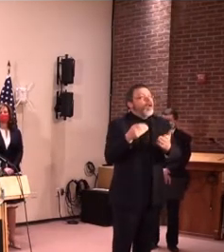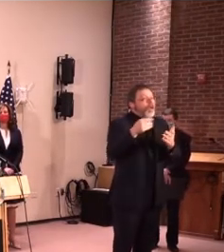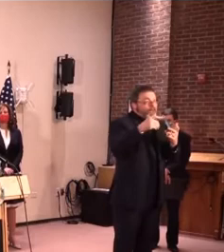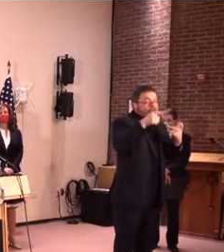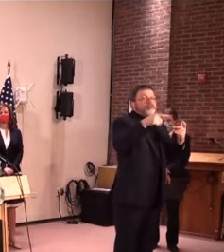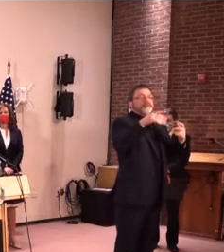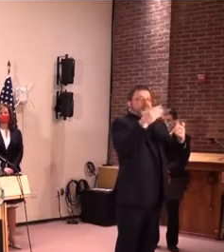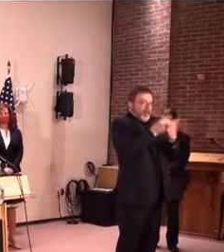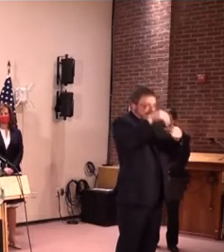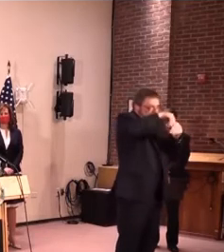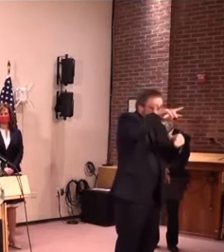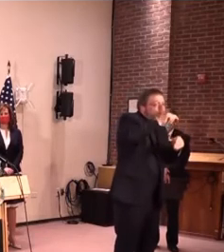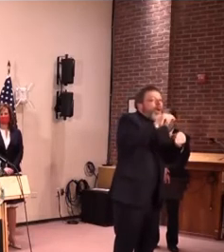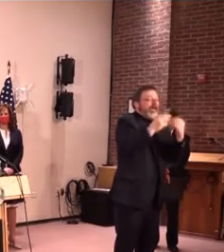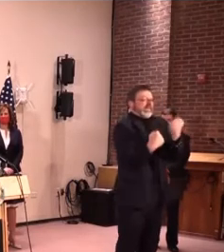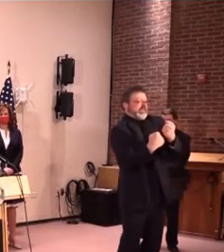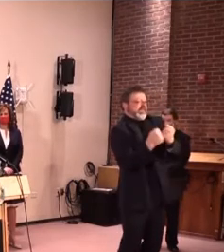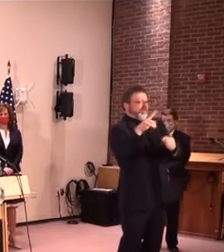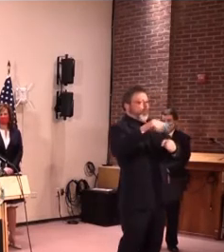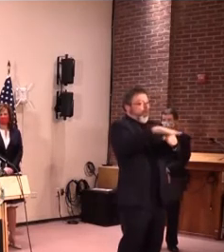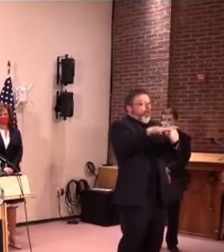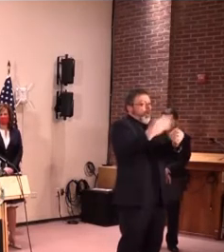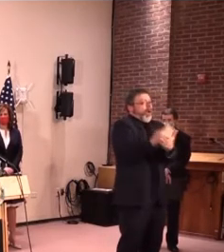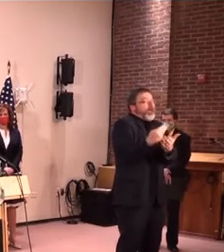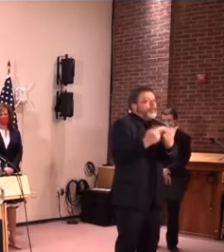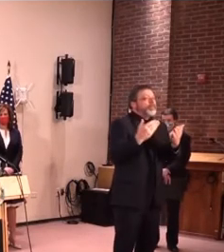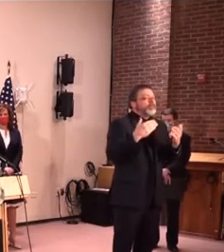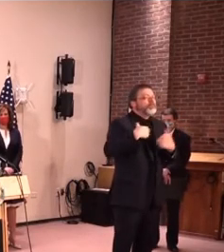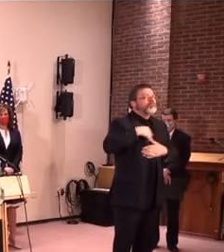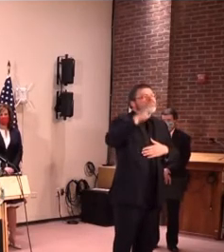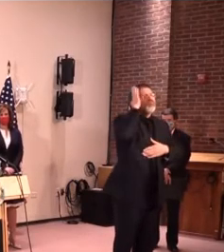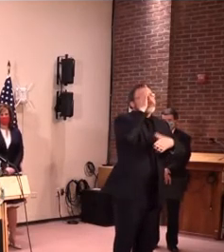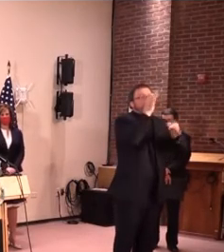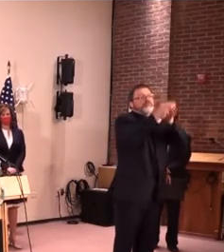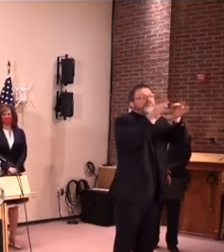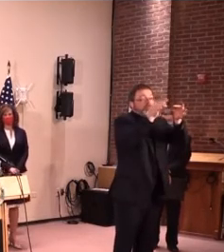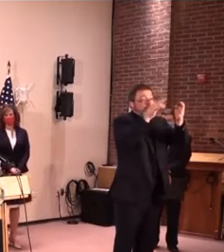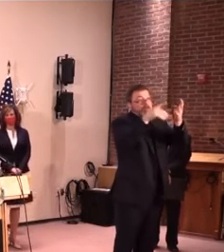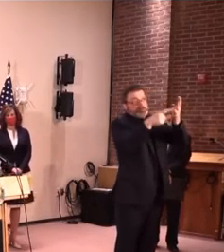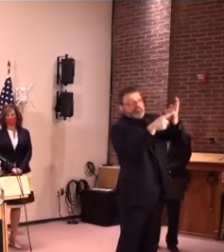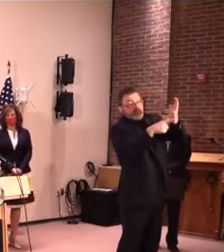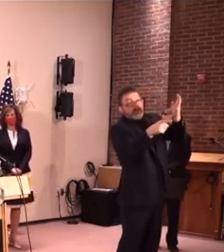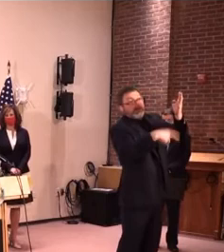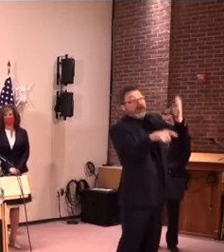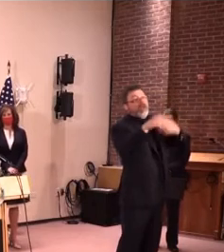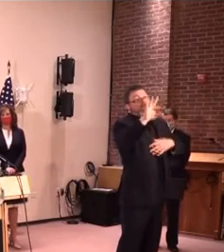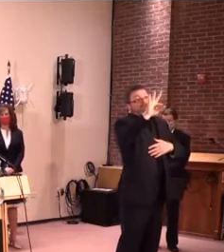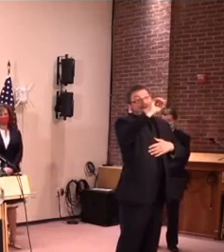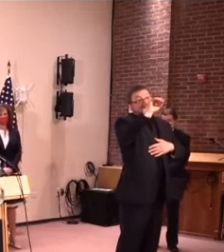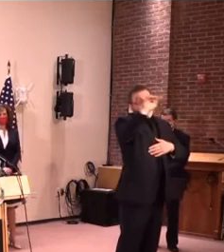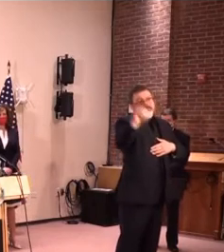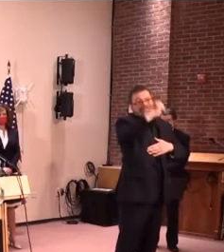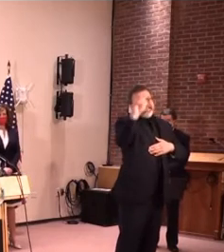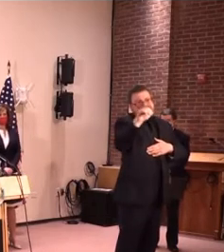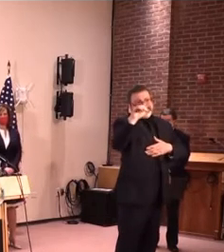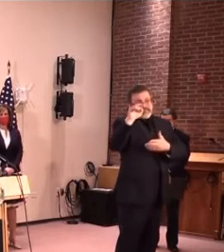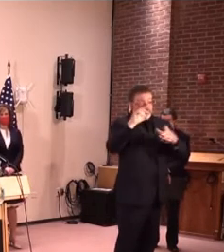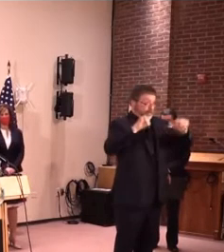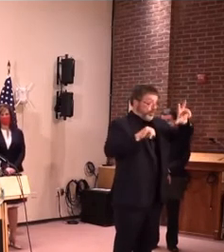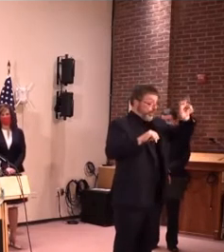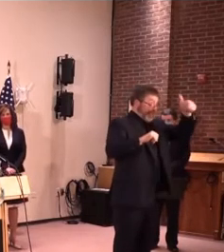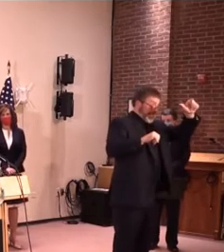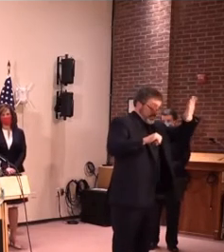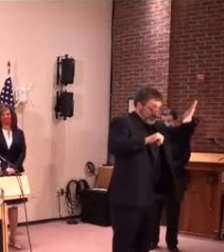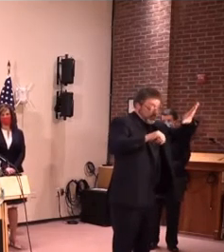which we'll present more fully in the coming weeks, will be a $90 million investment to help our economy not just